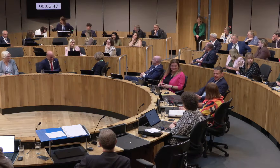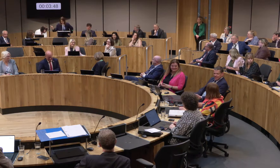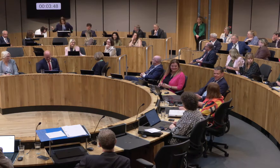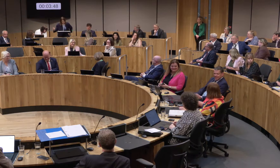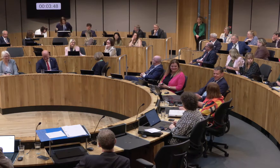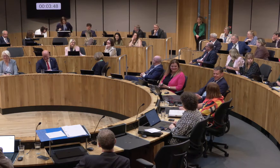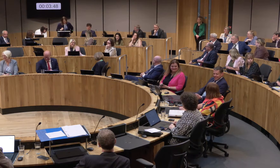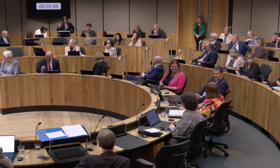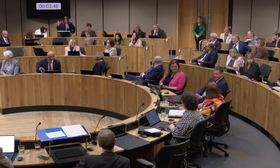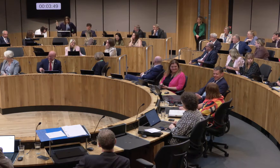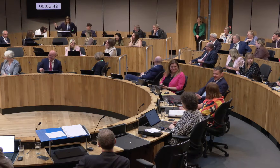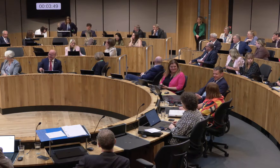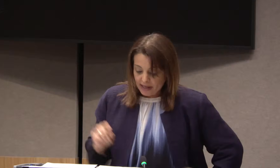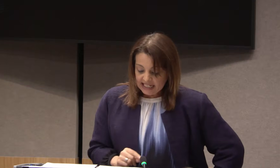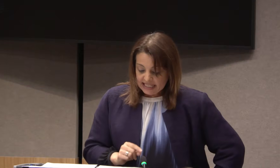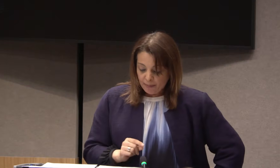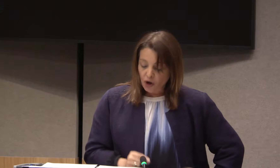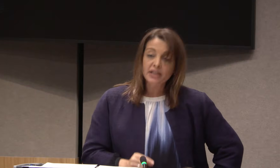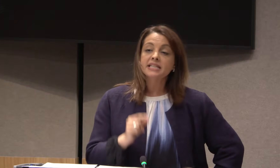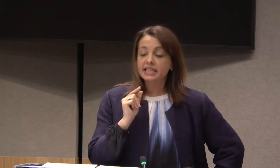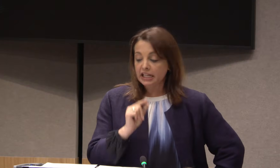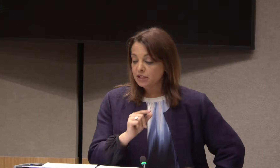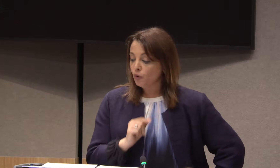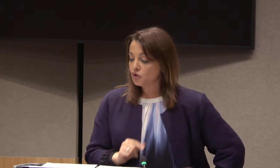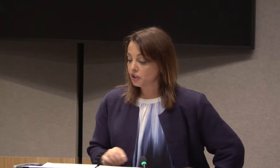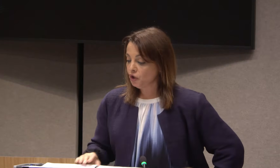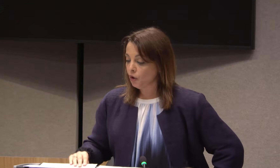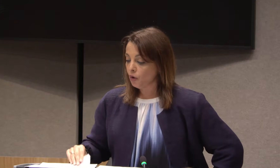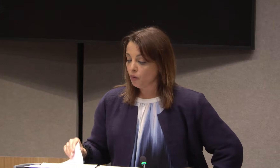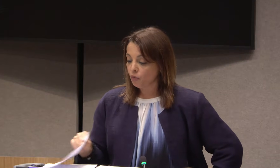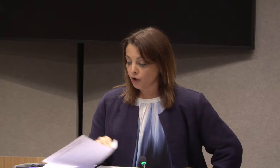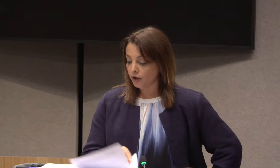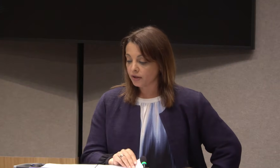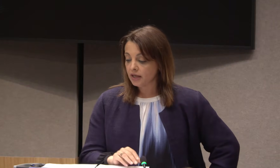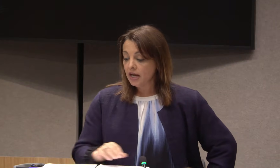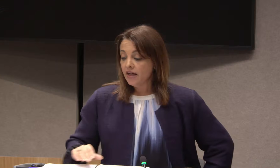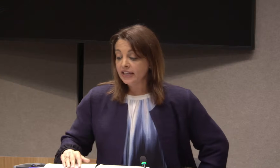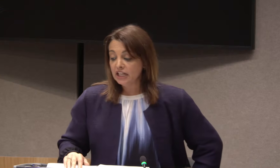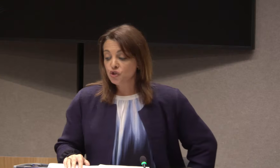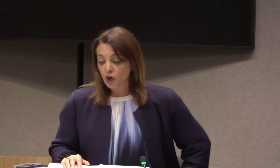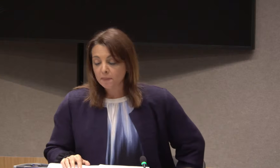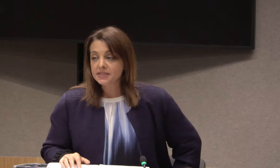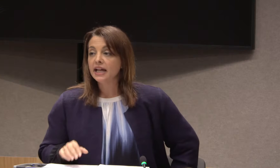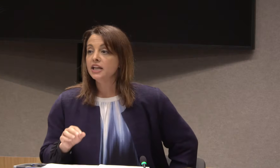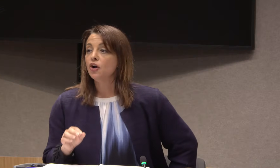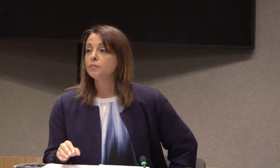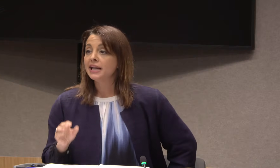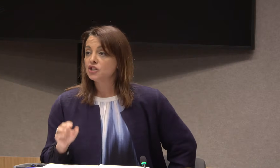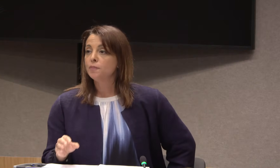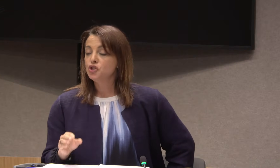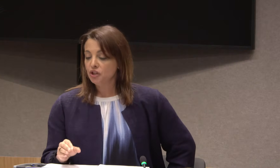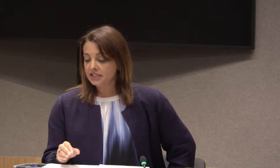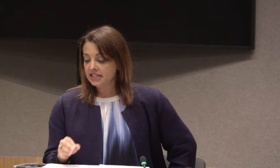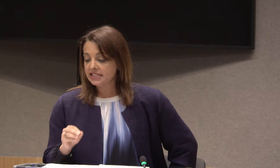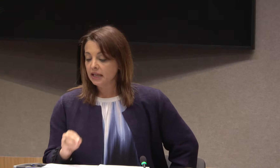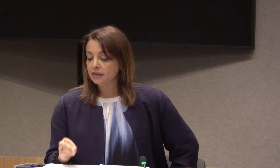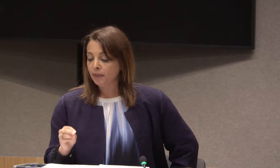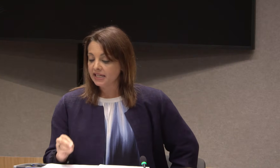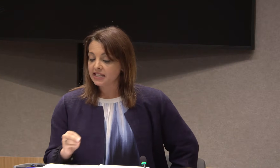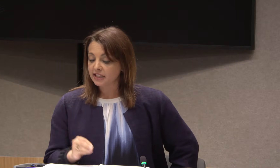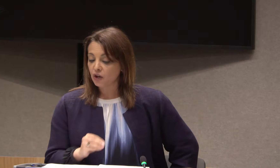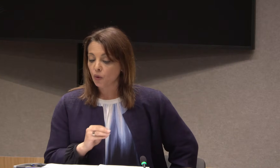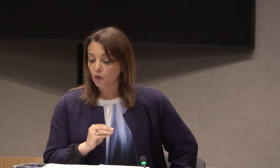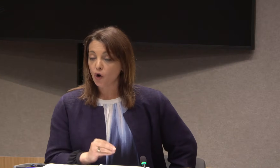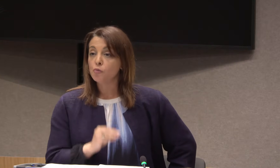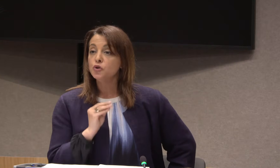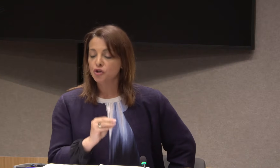their pockets. They need more money in their pockets. They need more secure work. They need jobs and opportunities in the